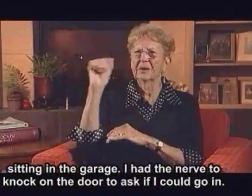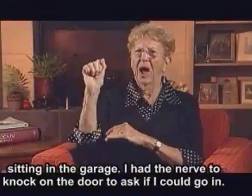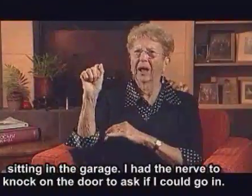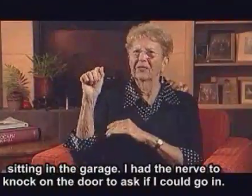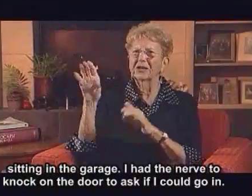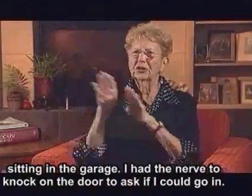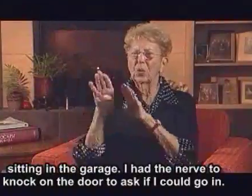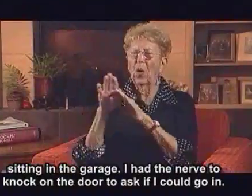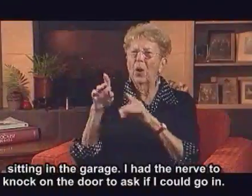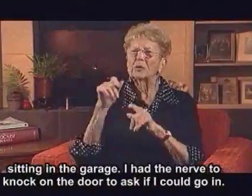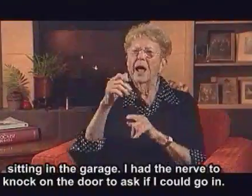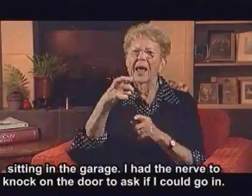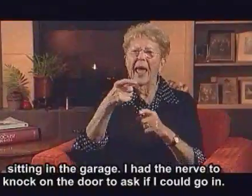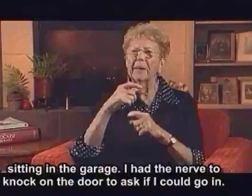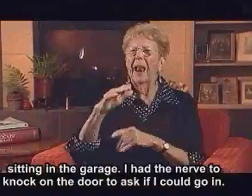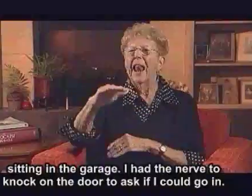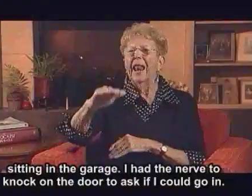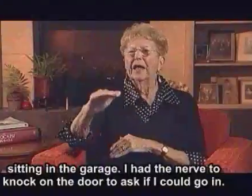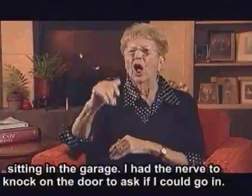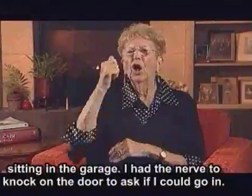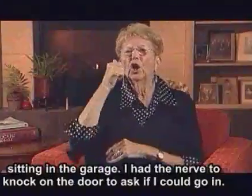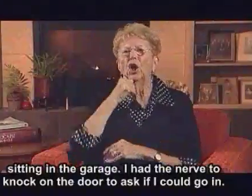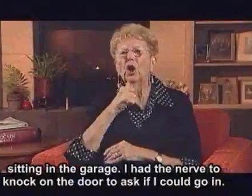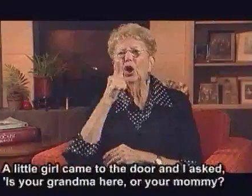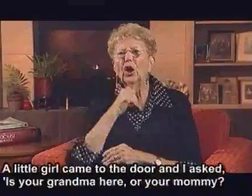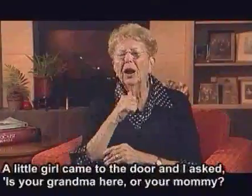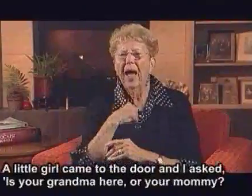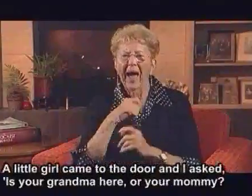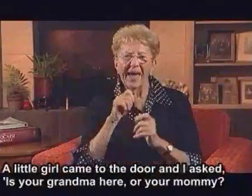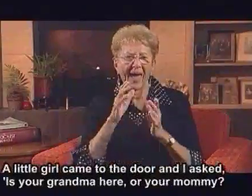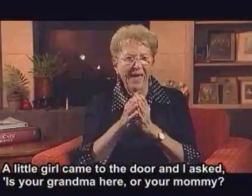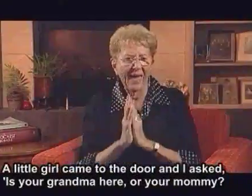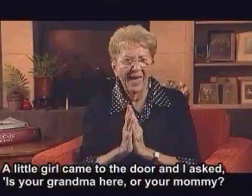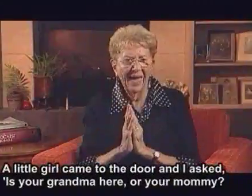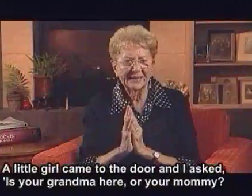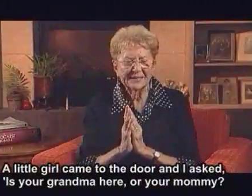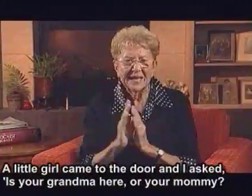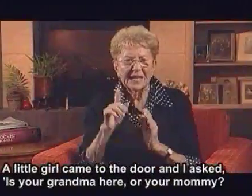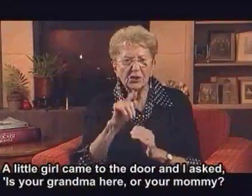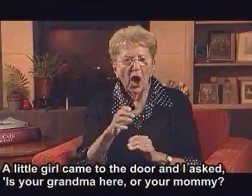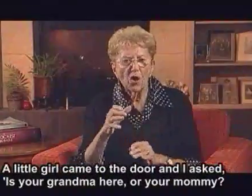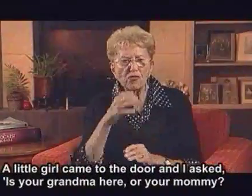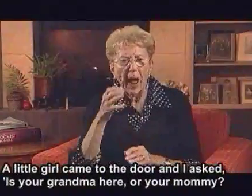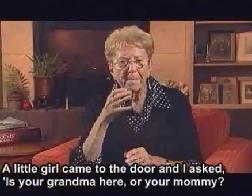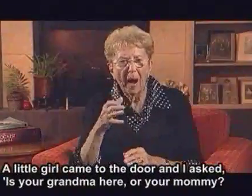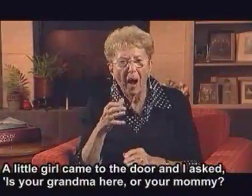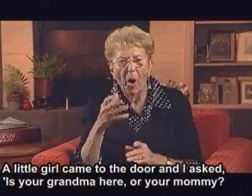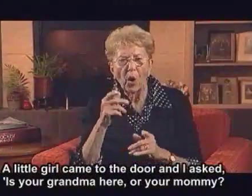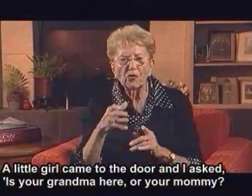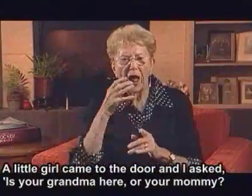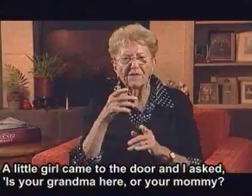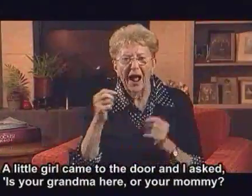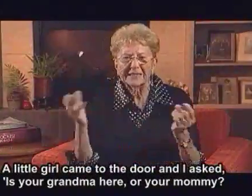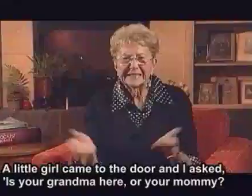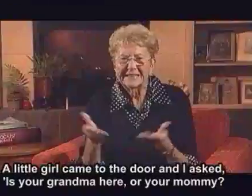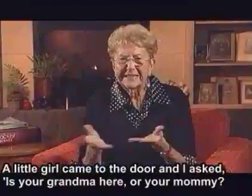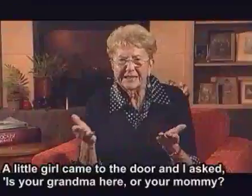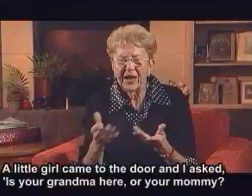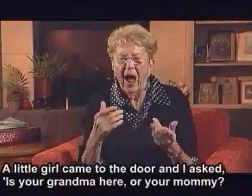nerve to knock on the door to ask if I could go in. A little girl came to the door, and I asked, "Is your